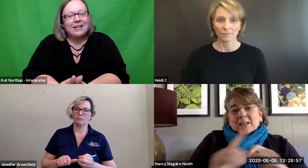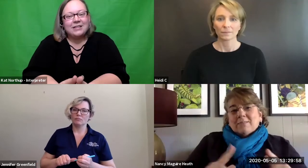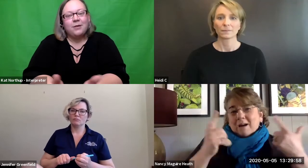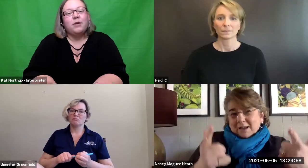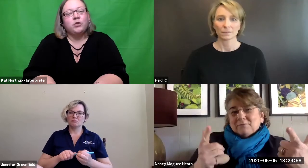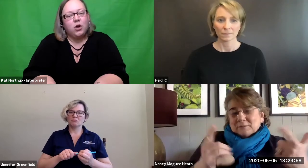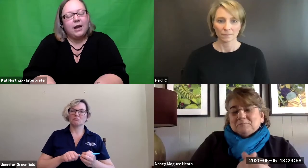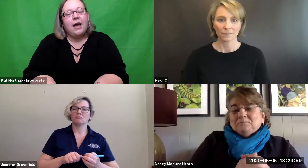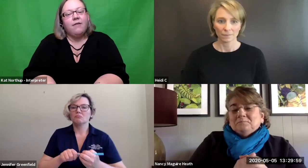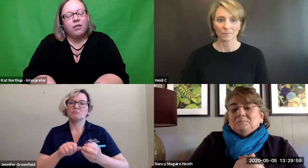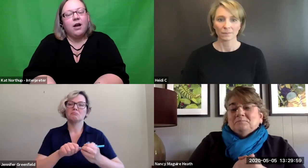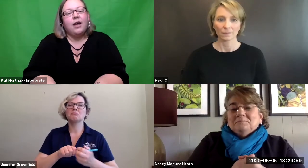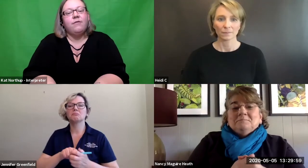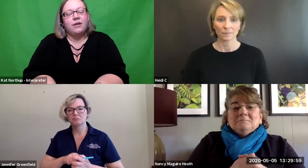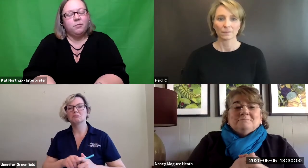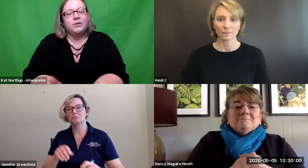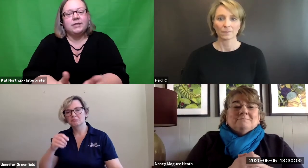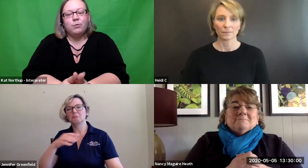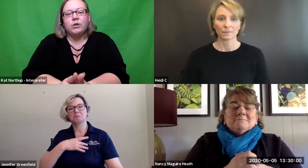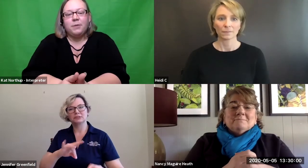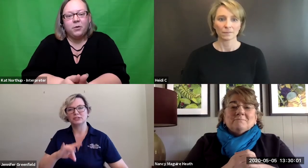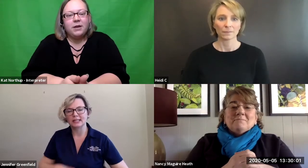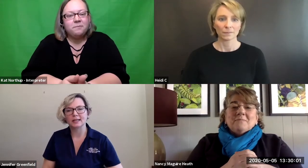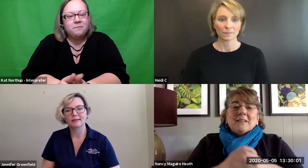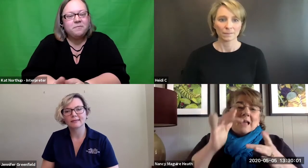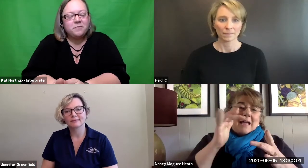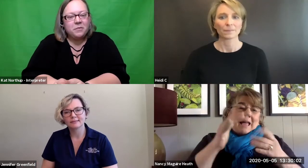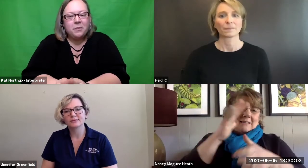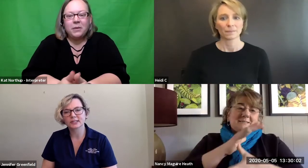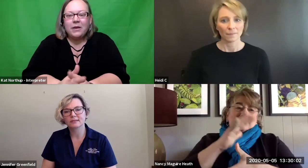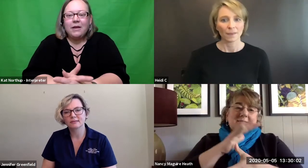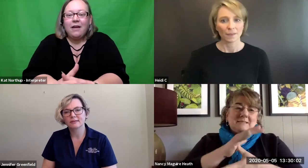Hopefully, at that time, they will try to have the live in-person sports banquet.